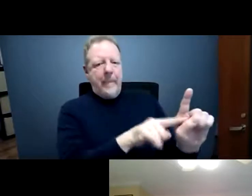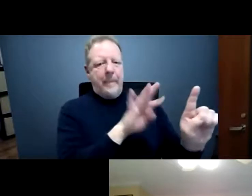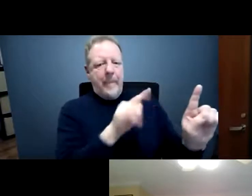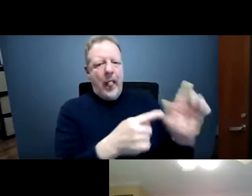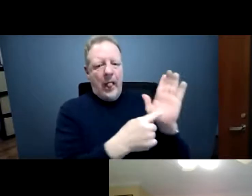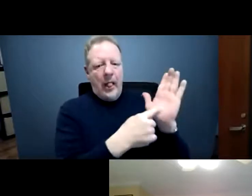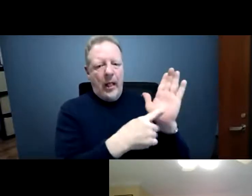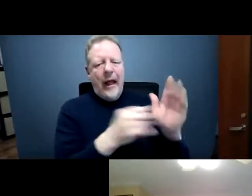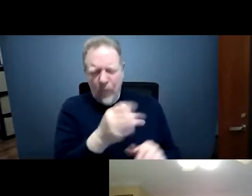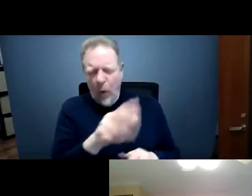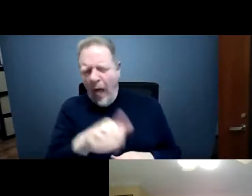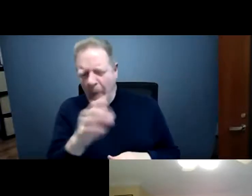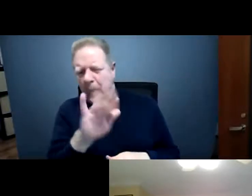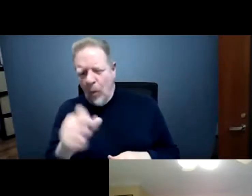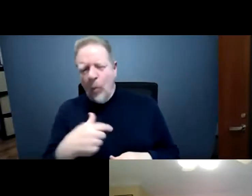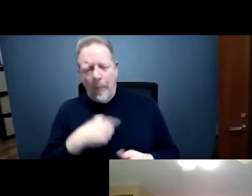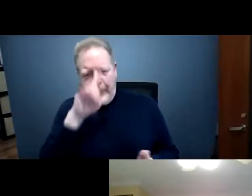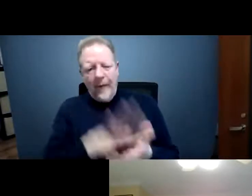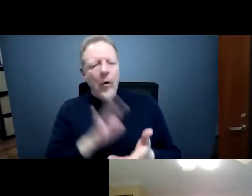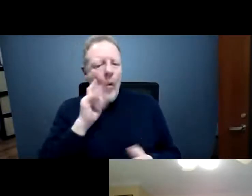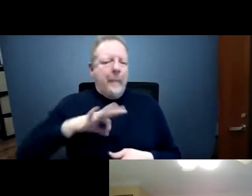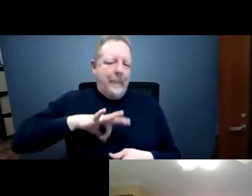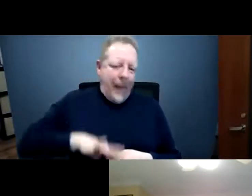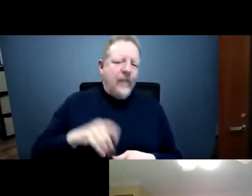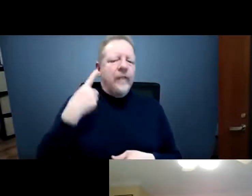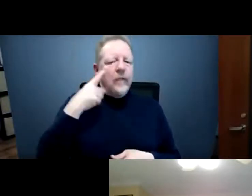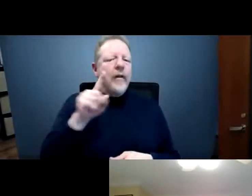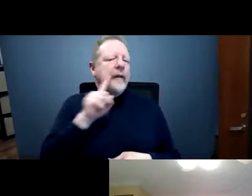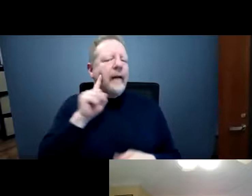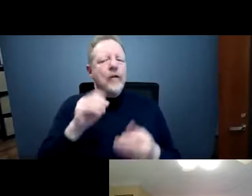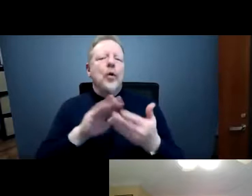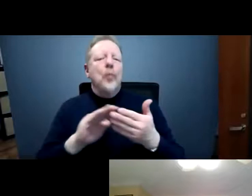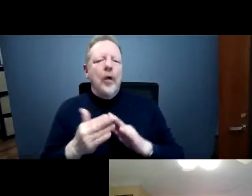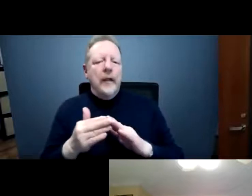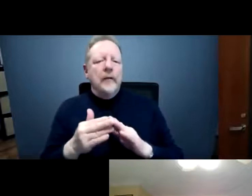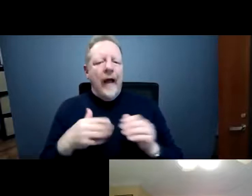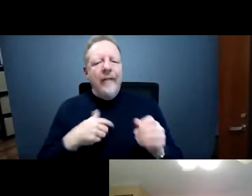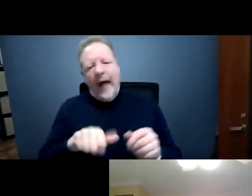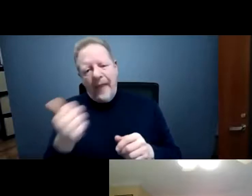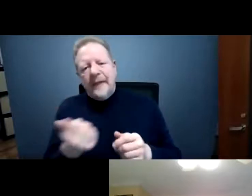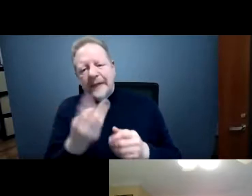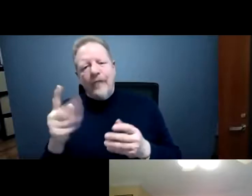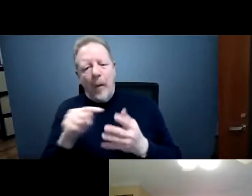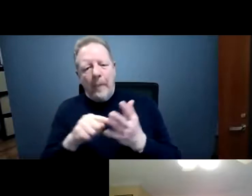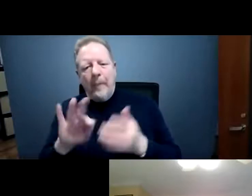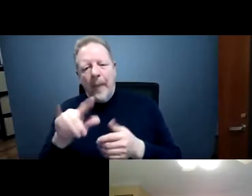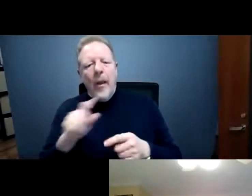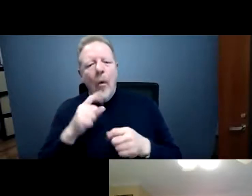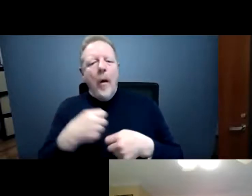other bills that we believe will be beneficial to the deaf community, and leverage our both House